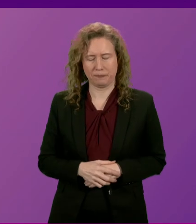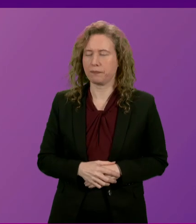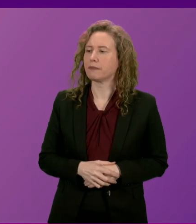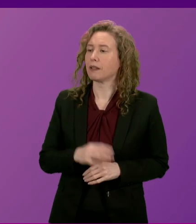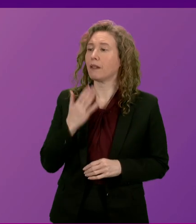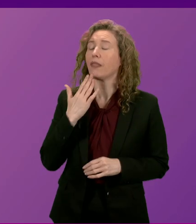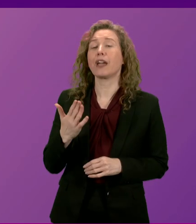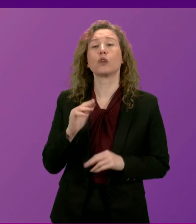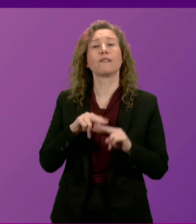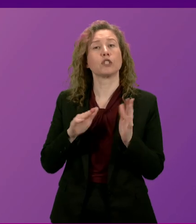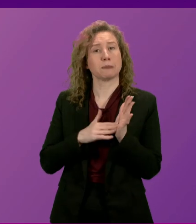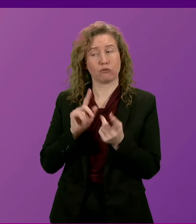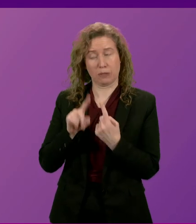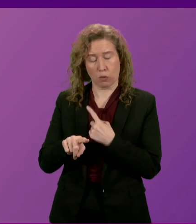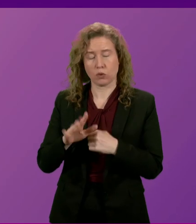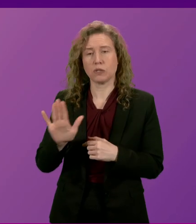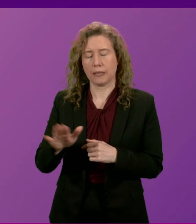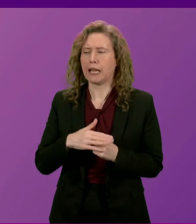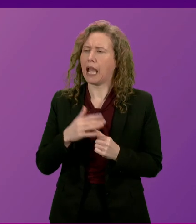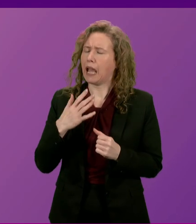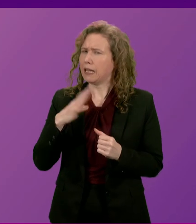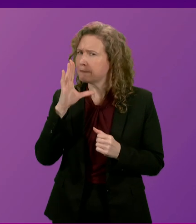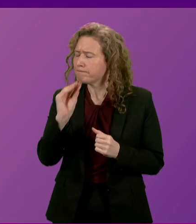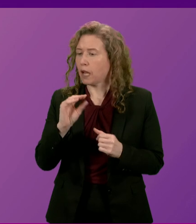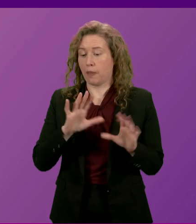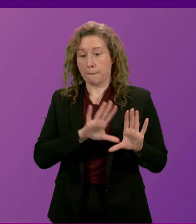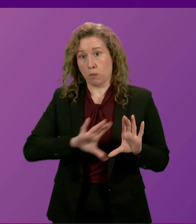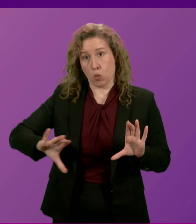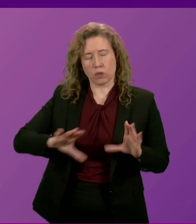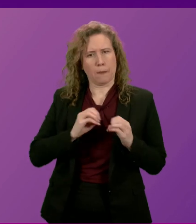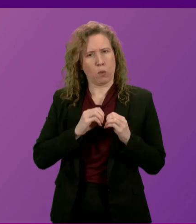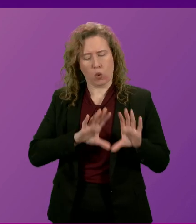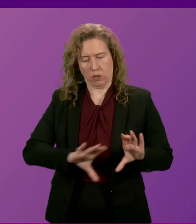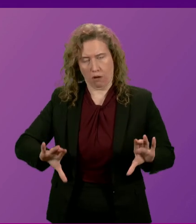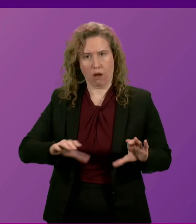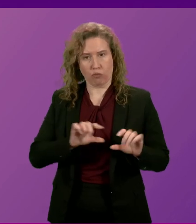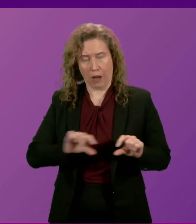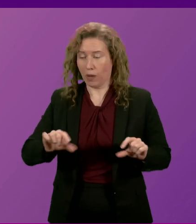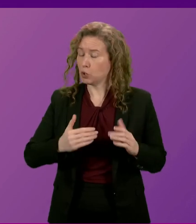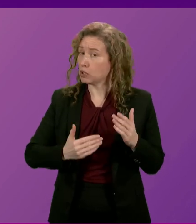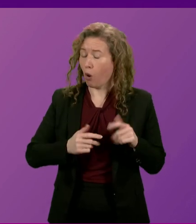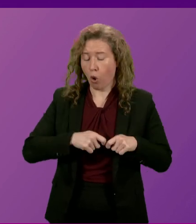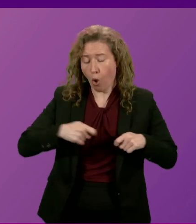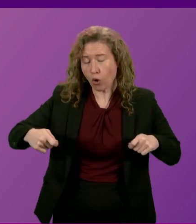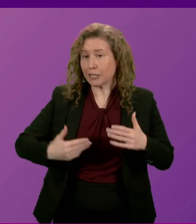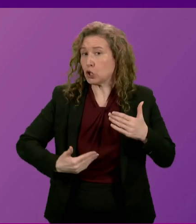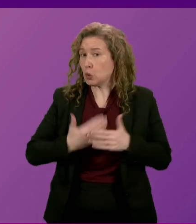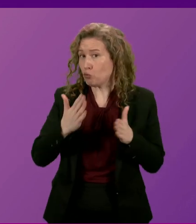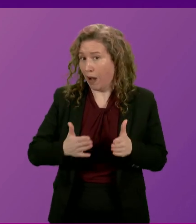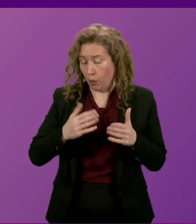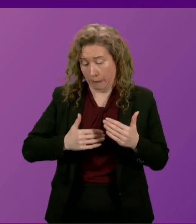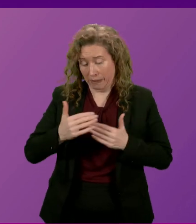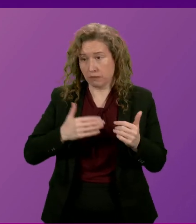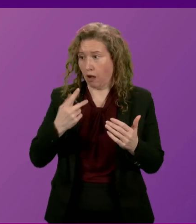thank the First Minister for that response and say that the Borders Railway was, of course, the longest new railway built in the UK for over 100 years. But on the